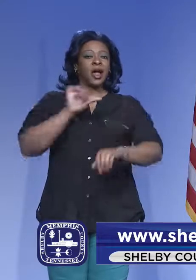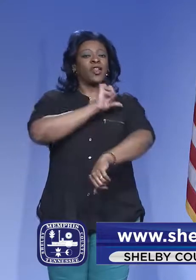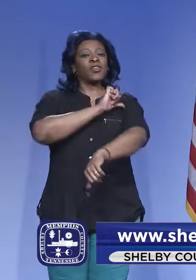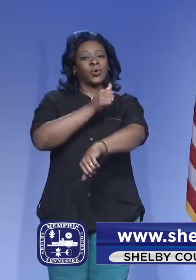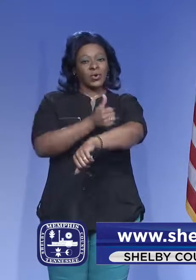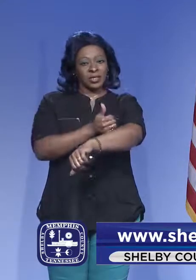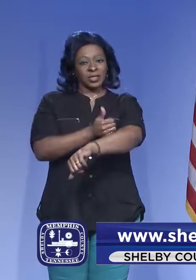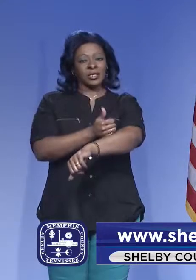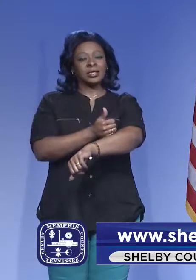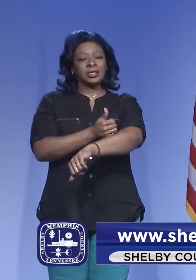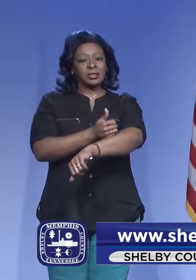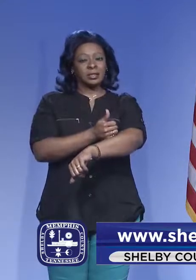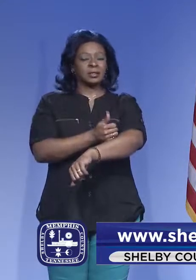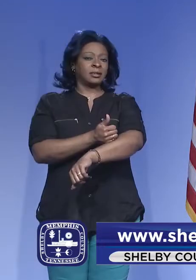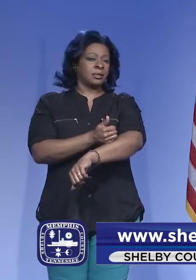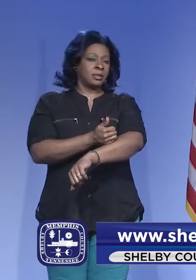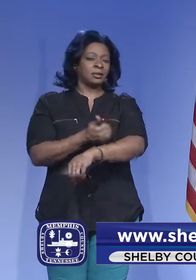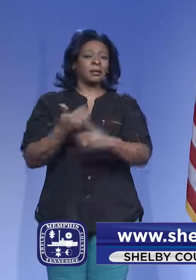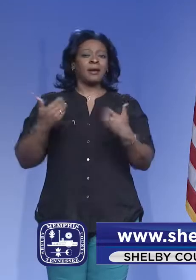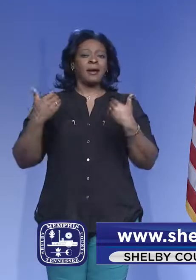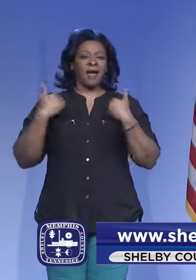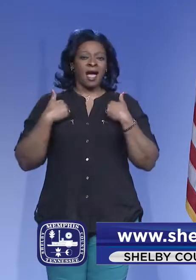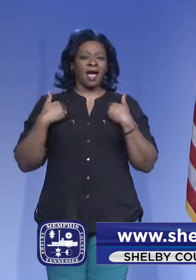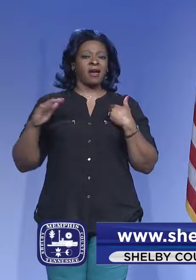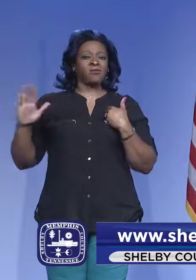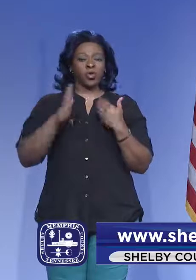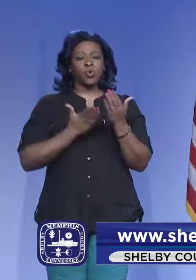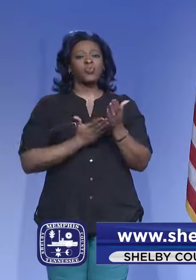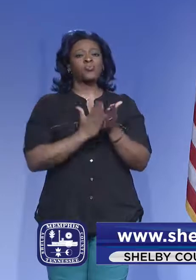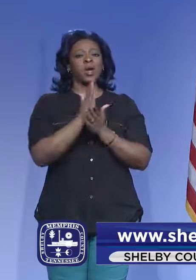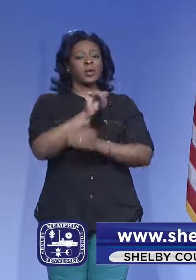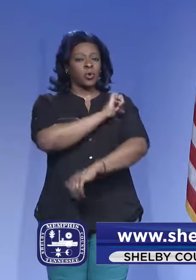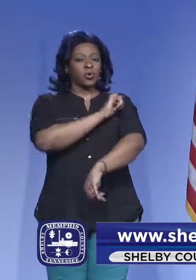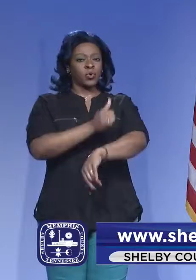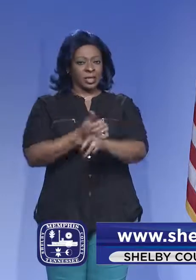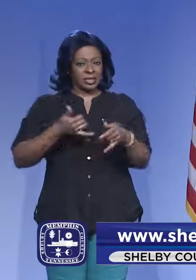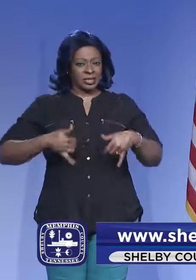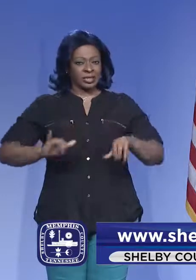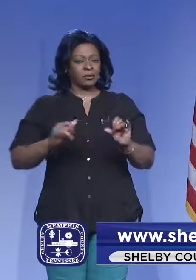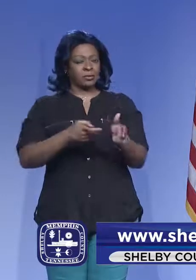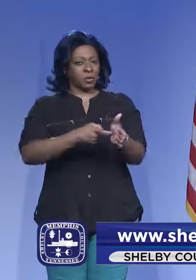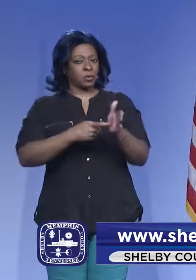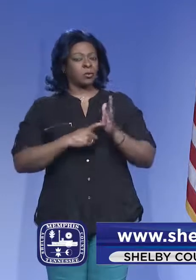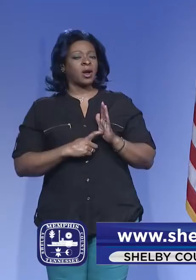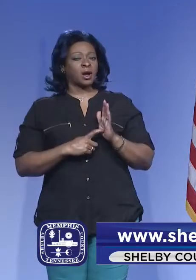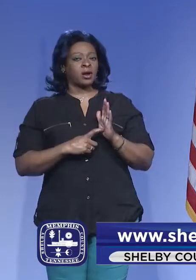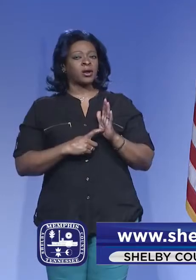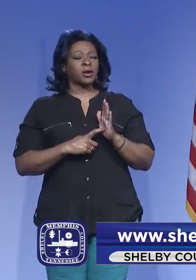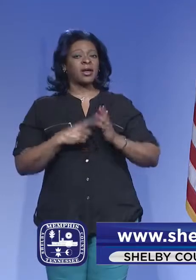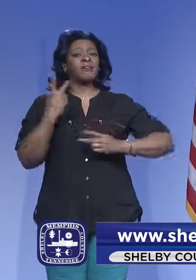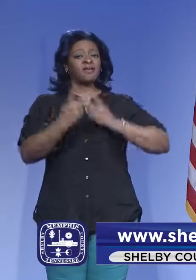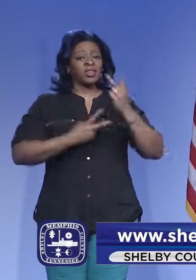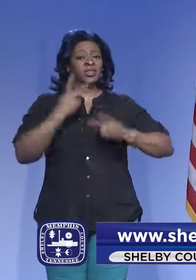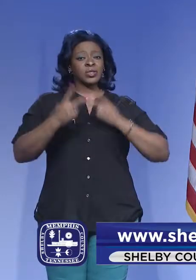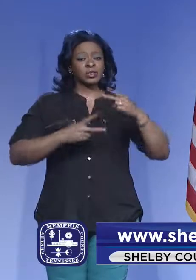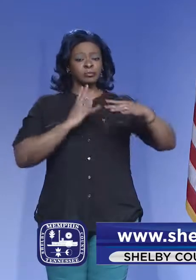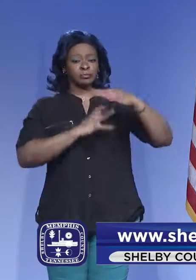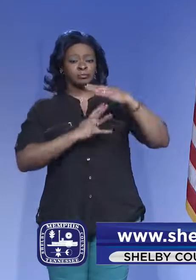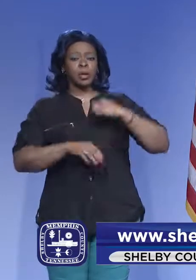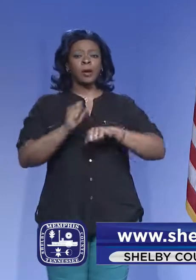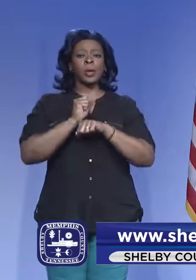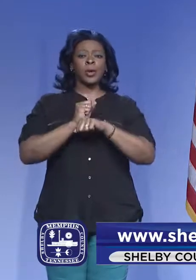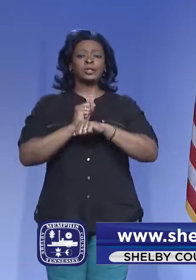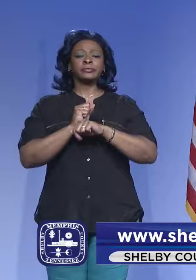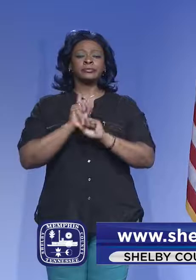authorities will have the right and authority to still require visitors,